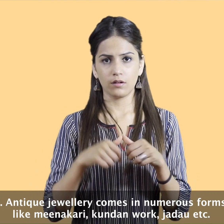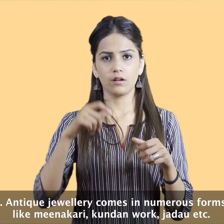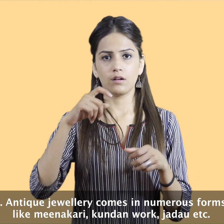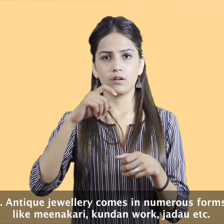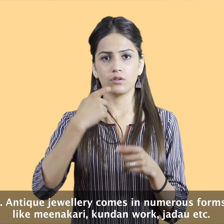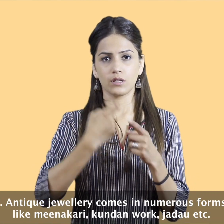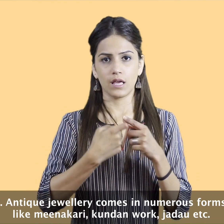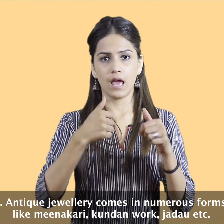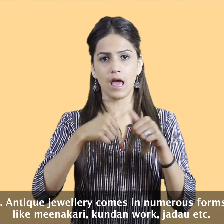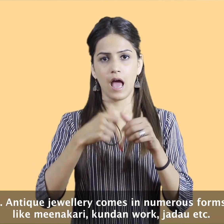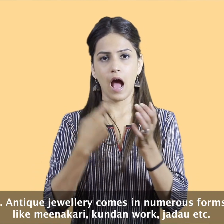etc.